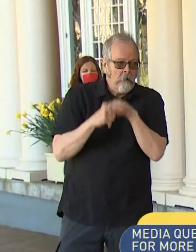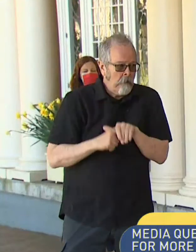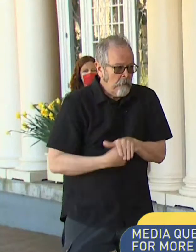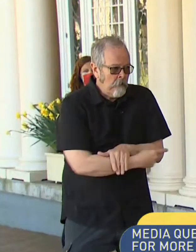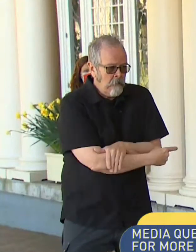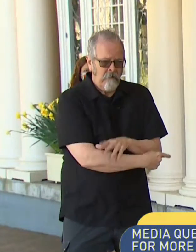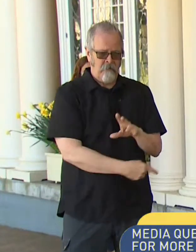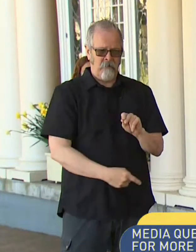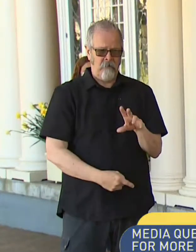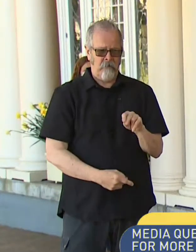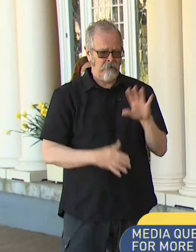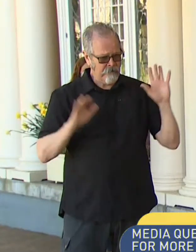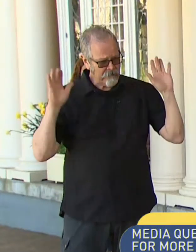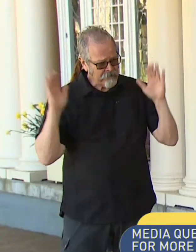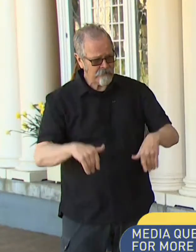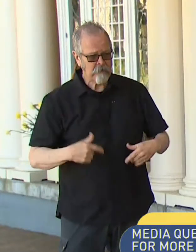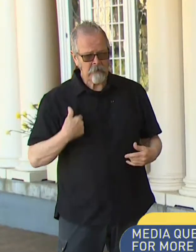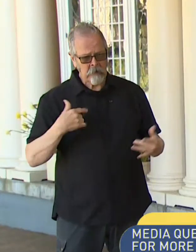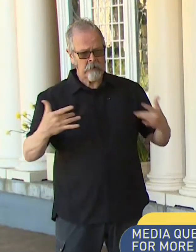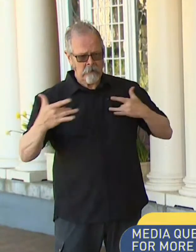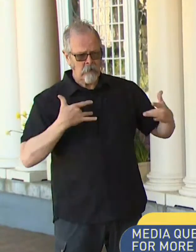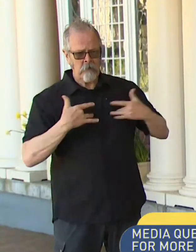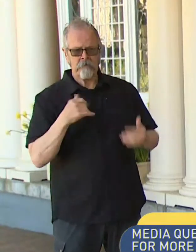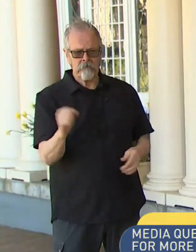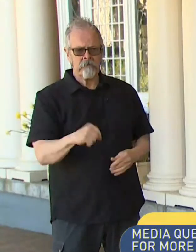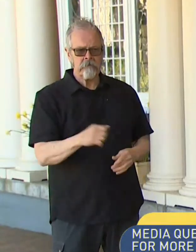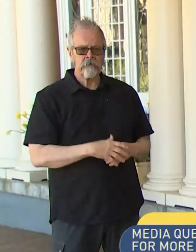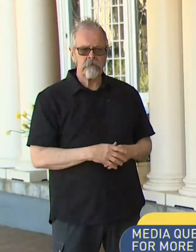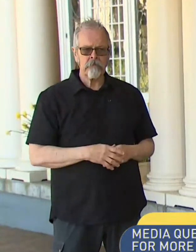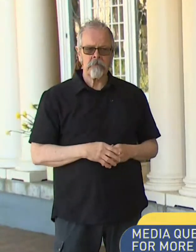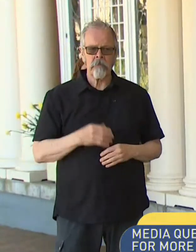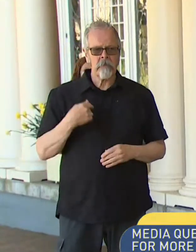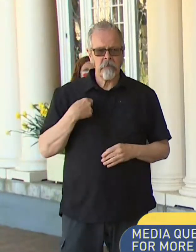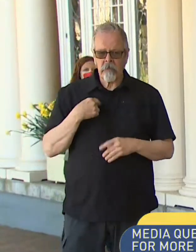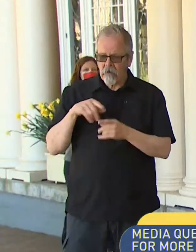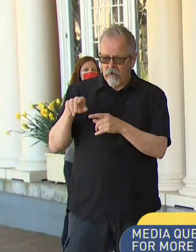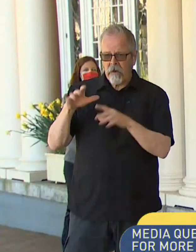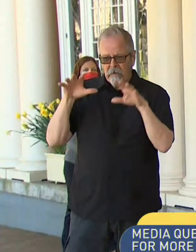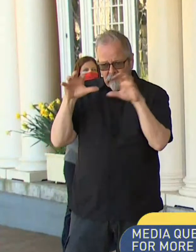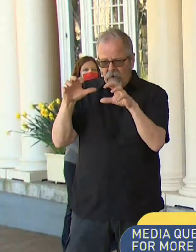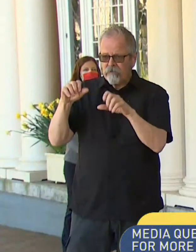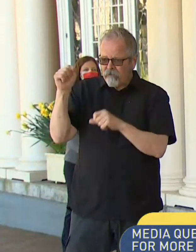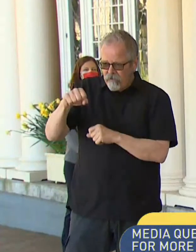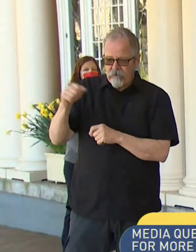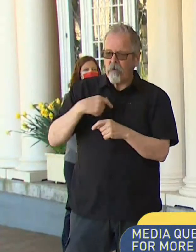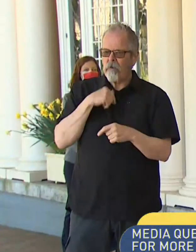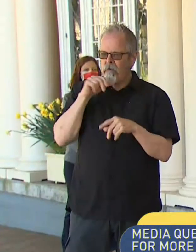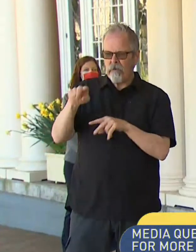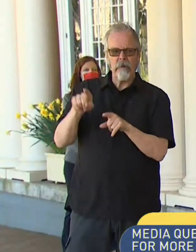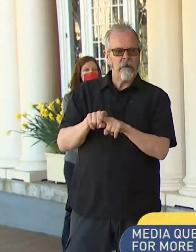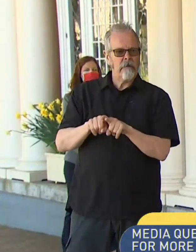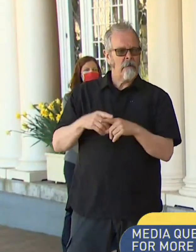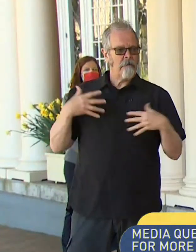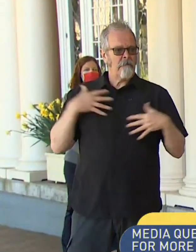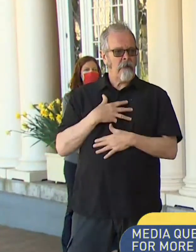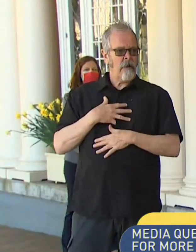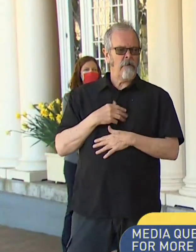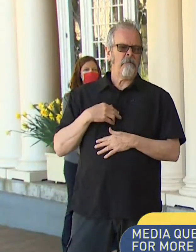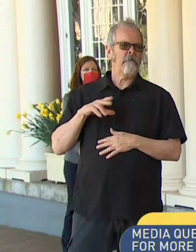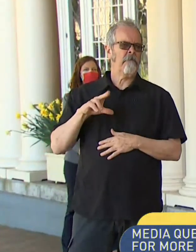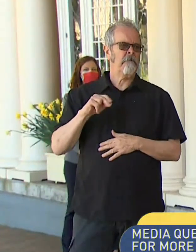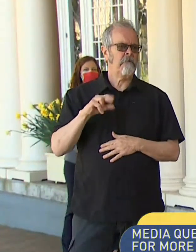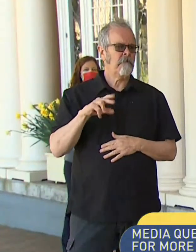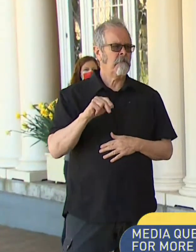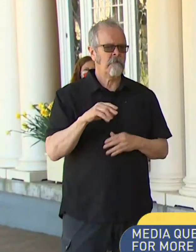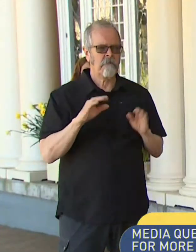this monster. And so I don't look at it for fear. I look at it with confidence that we can do this. And we've got